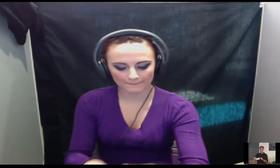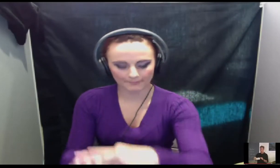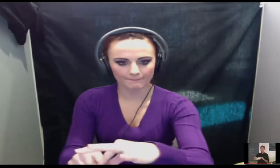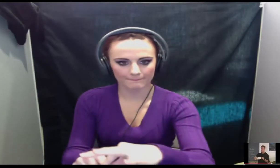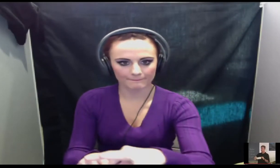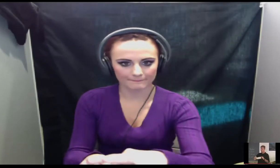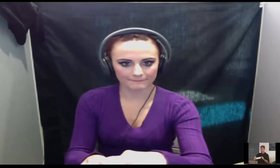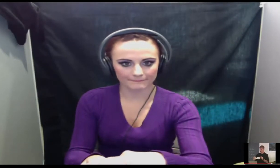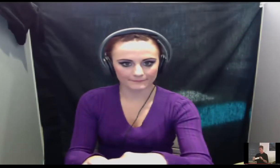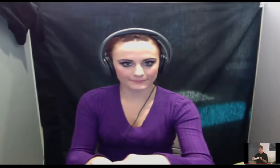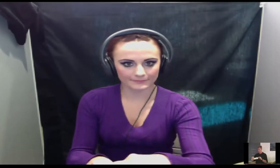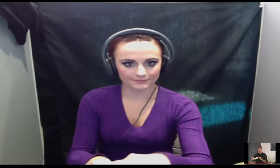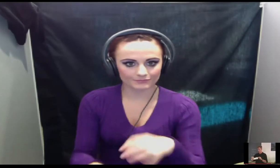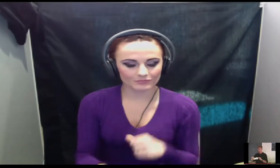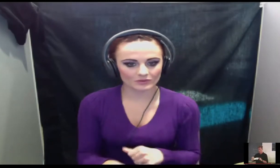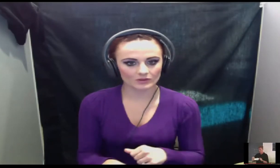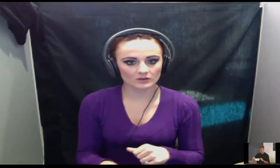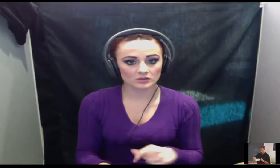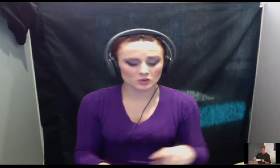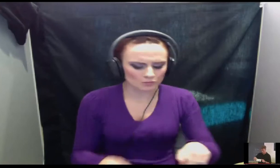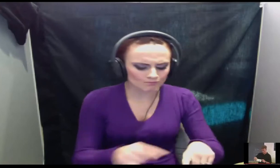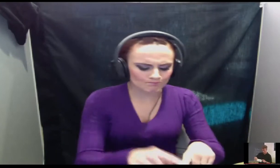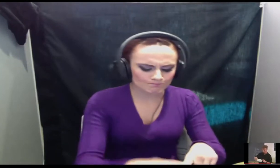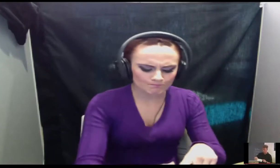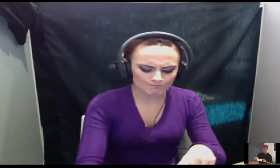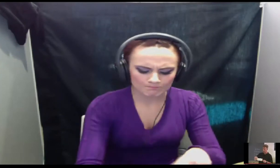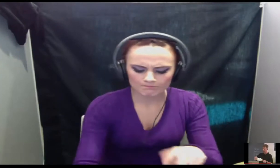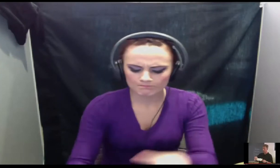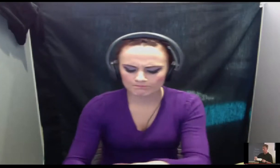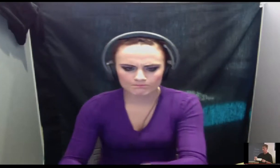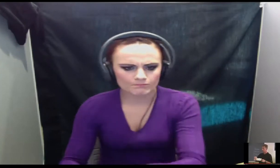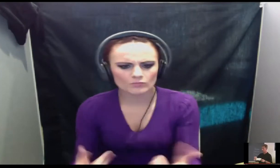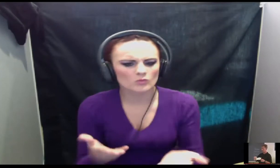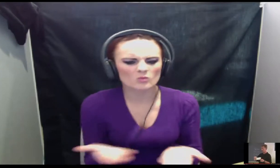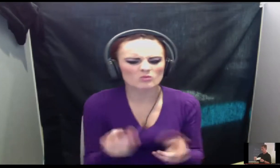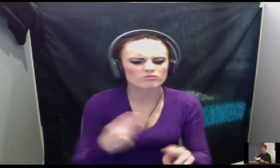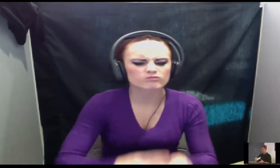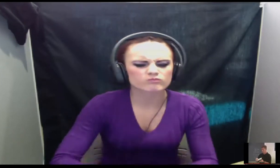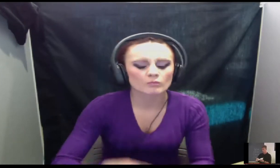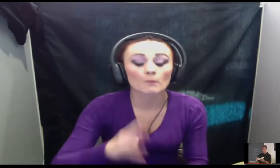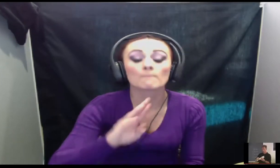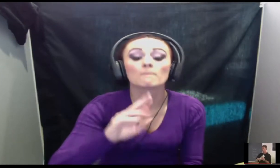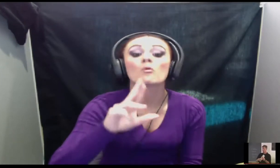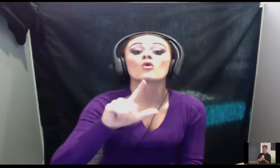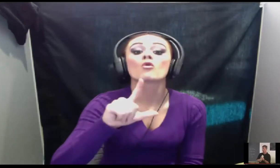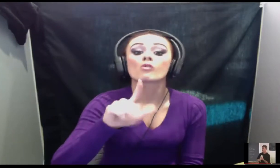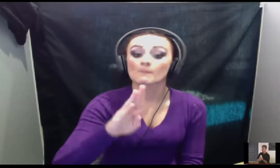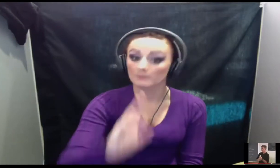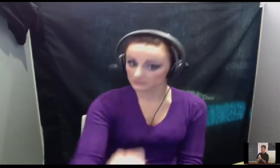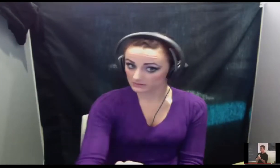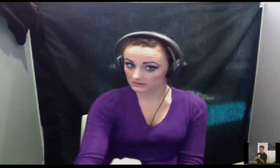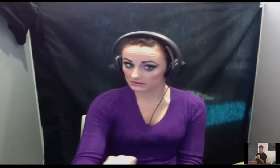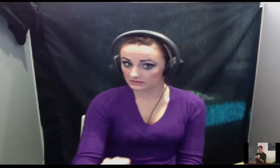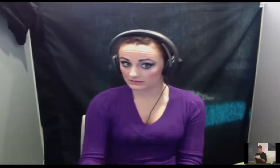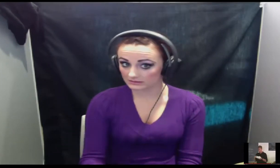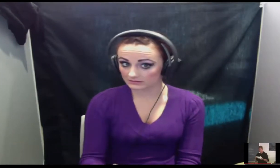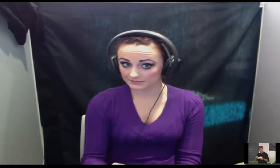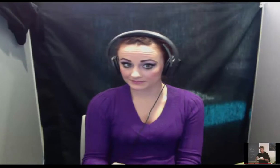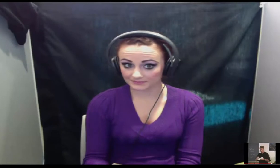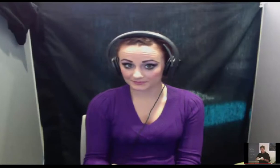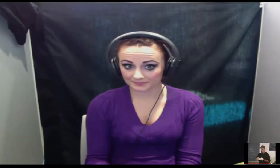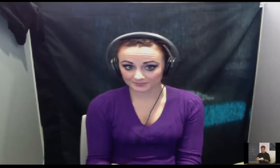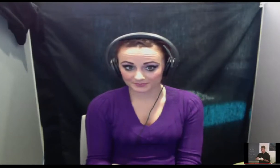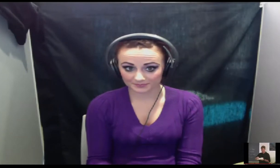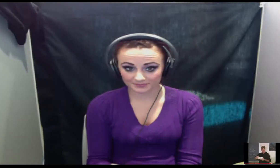These are called the bulbs of the thermometer, the silver parts down here on the bottom. What they do to measure relative humidity is they